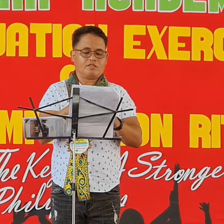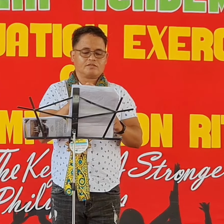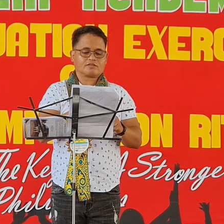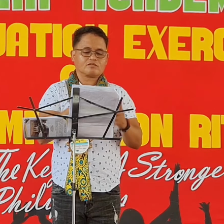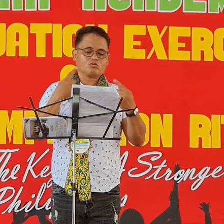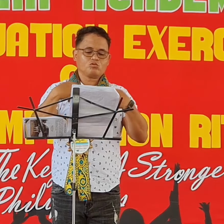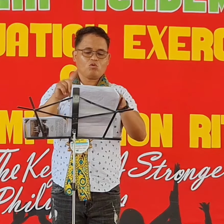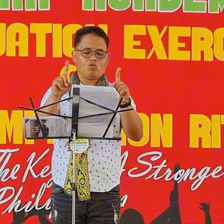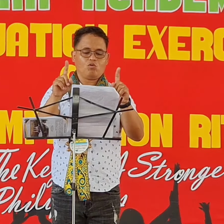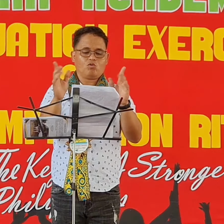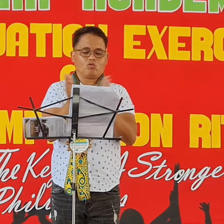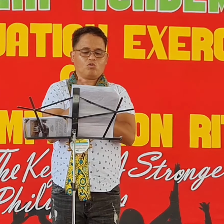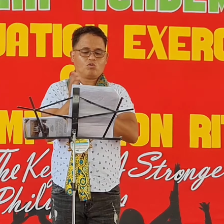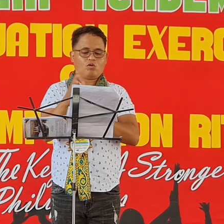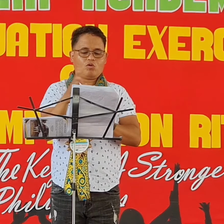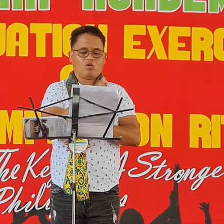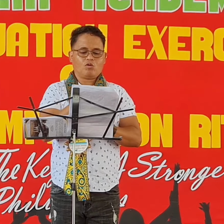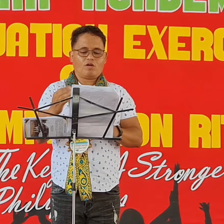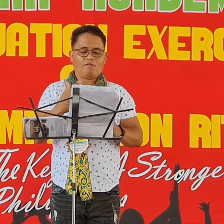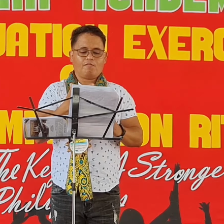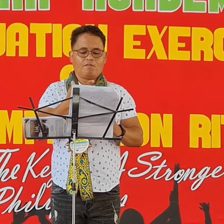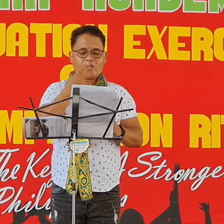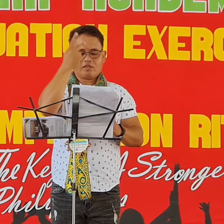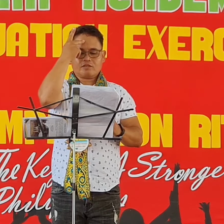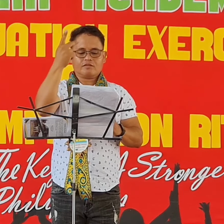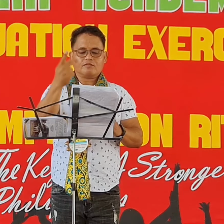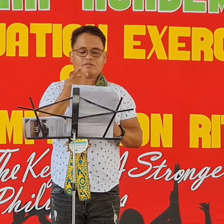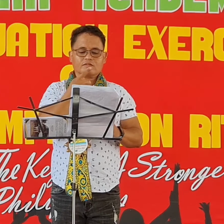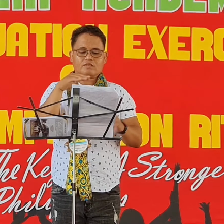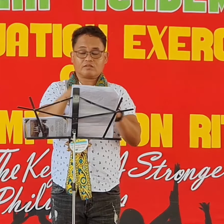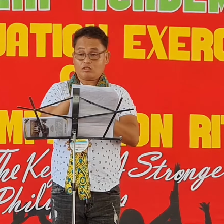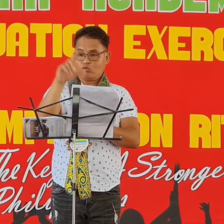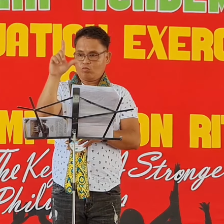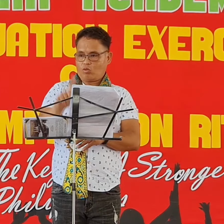Just like before when I was in school and my parents were in Lobach.